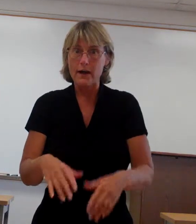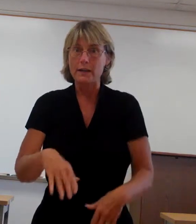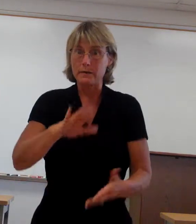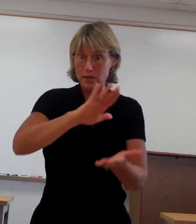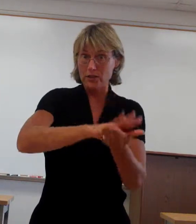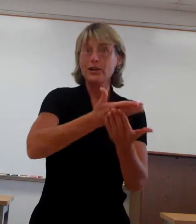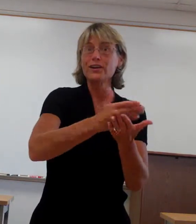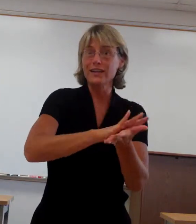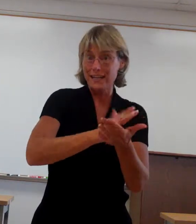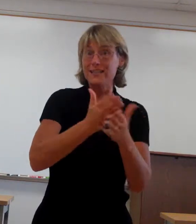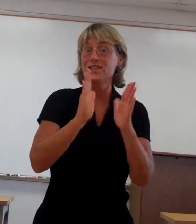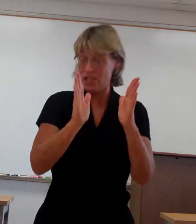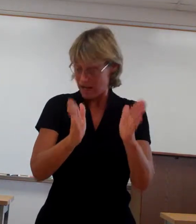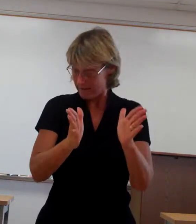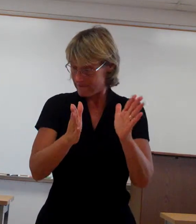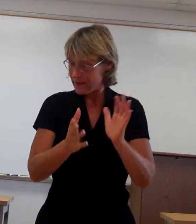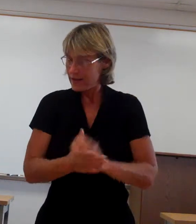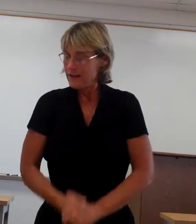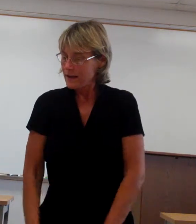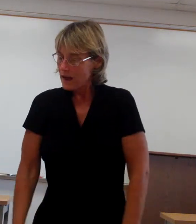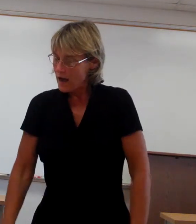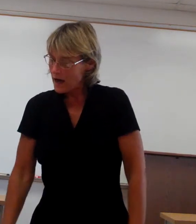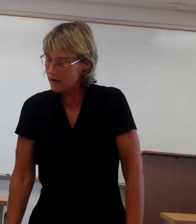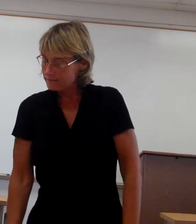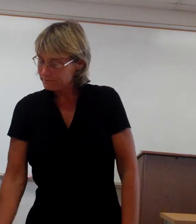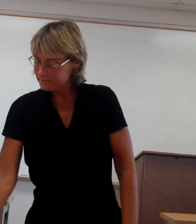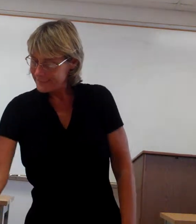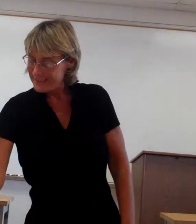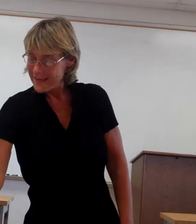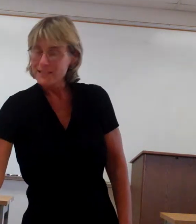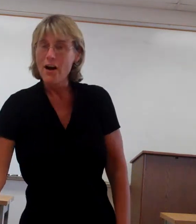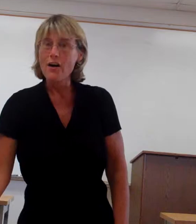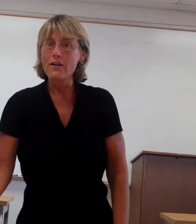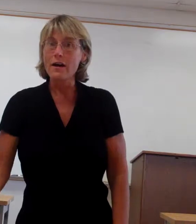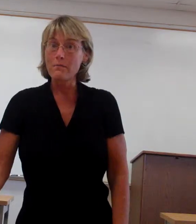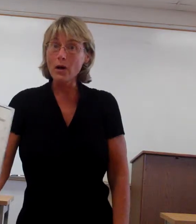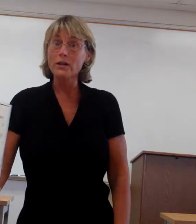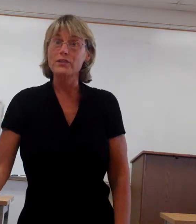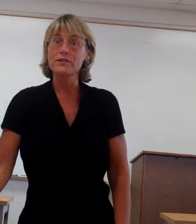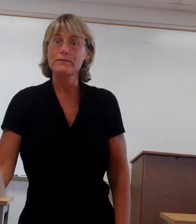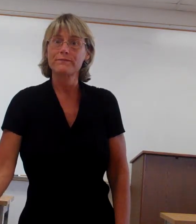call him a cooker. He's a chef. And that's all the markers.